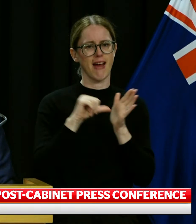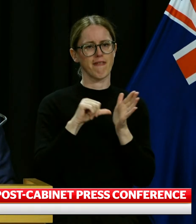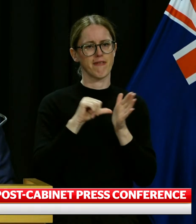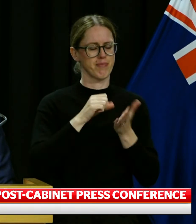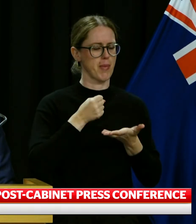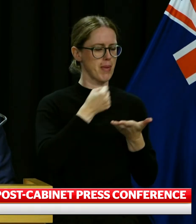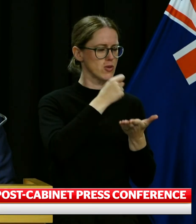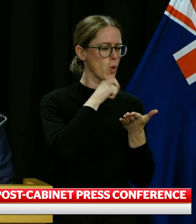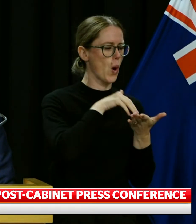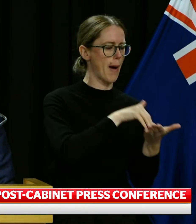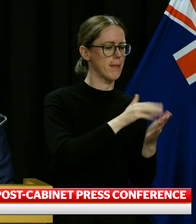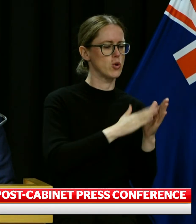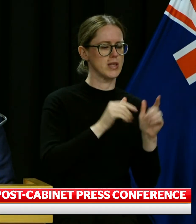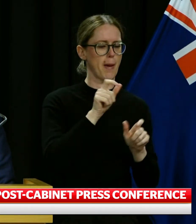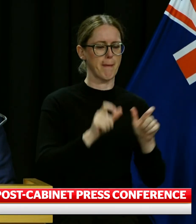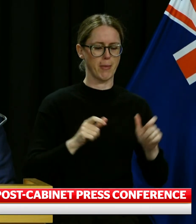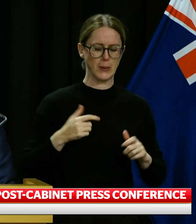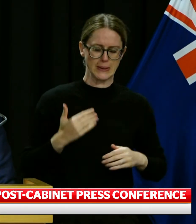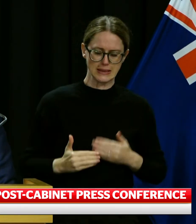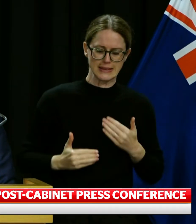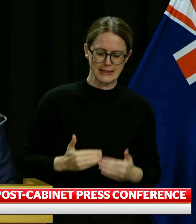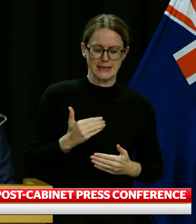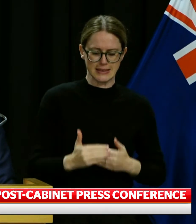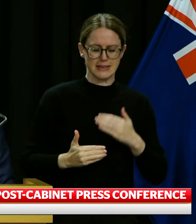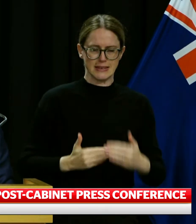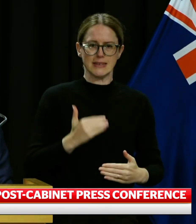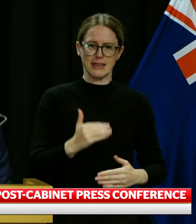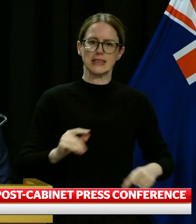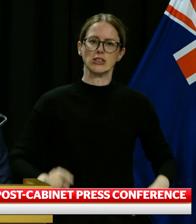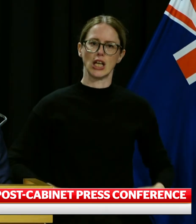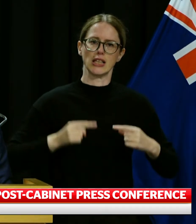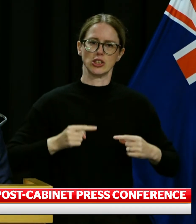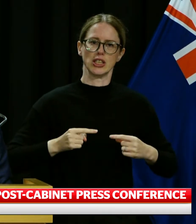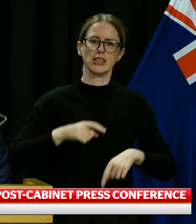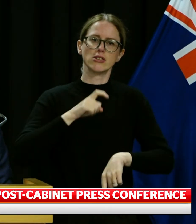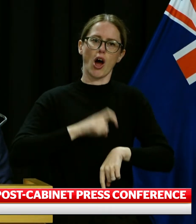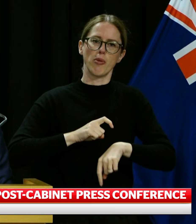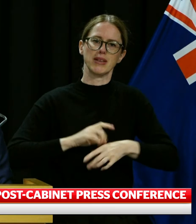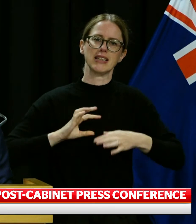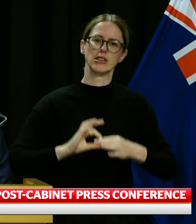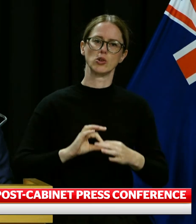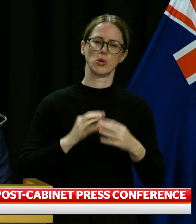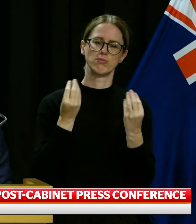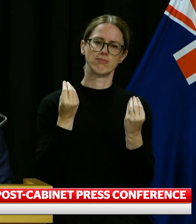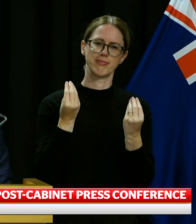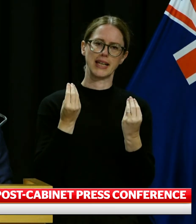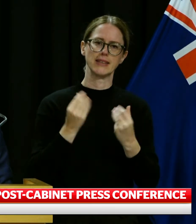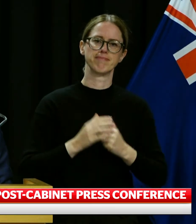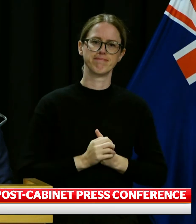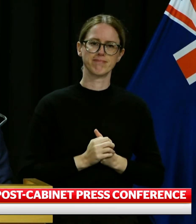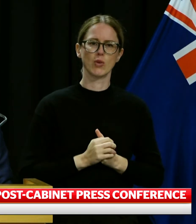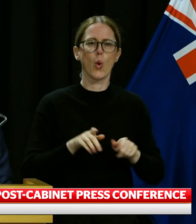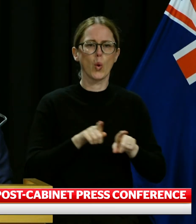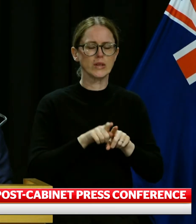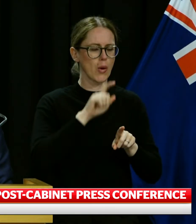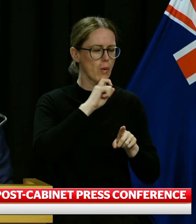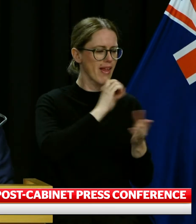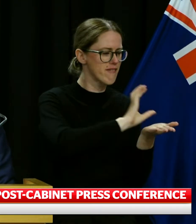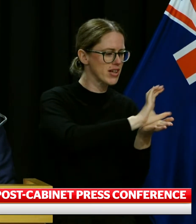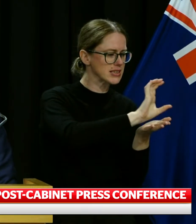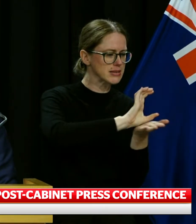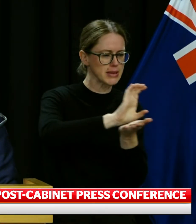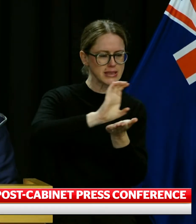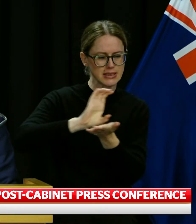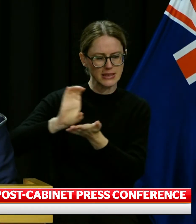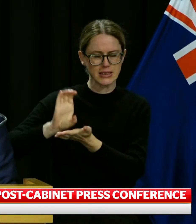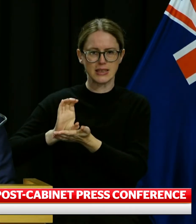help New Zealanders get through the challenging economic situation that we face at the moment, whilst also making the right investments